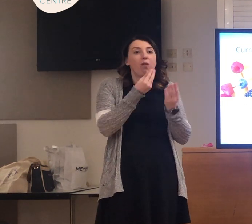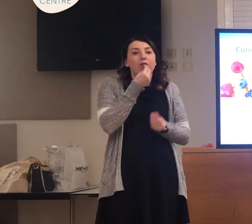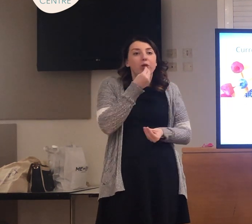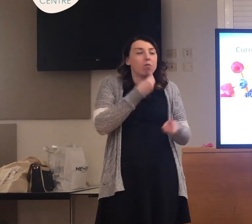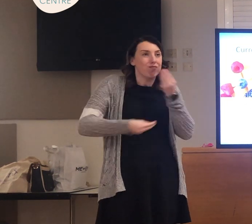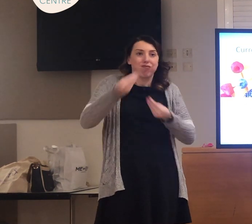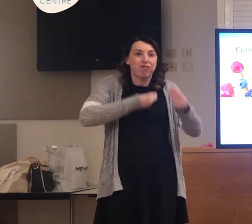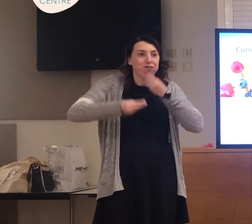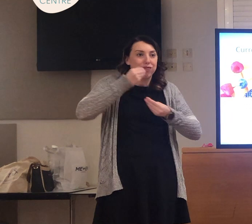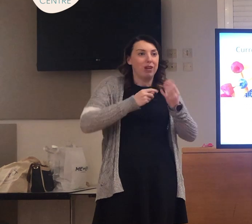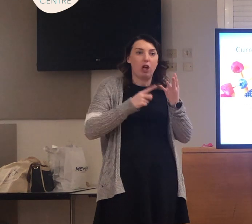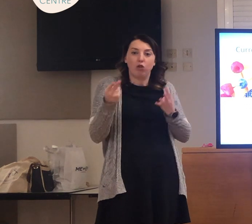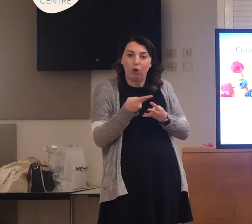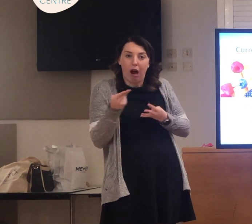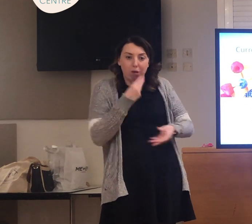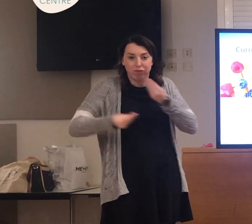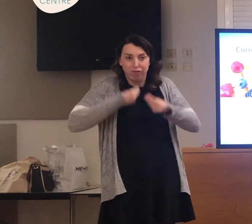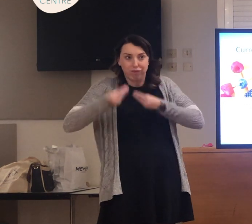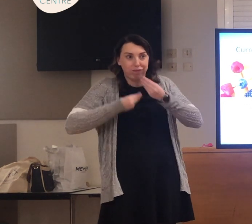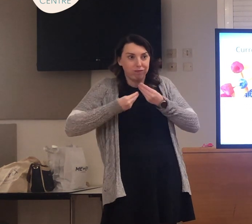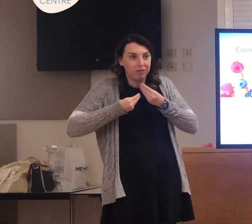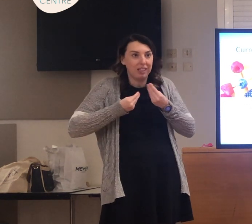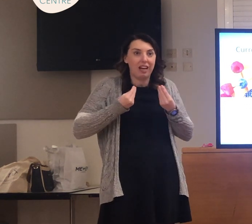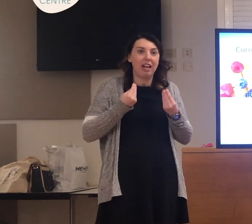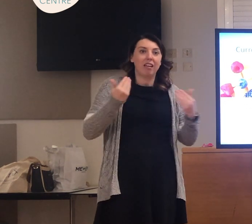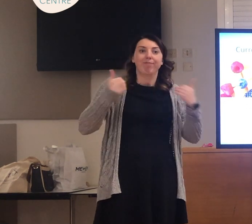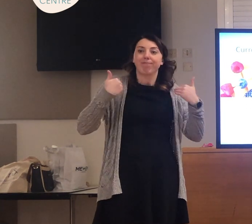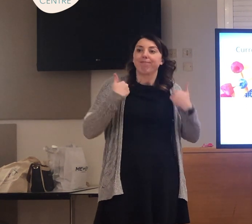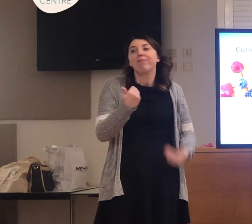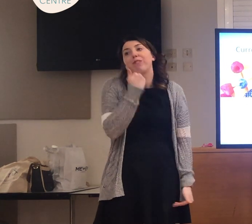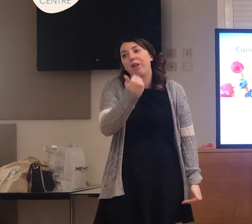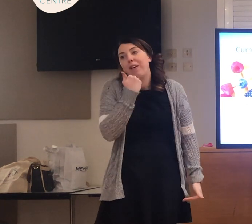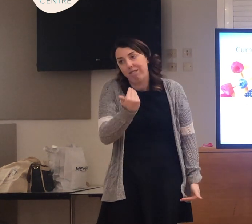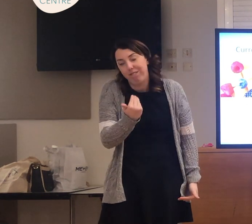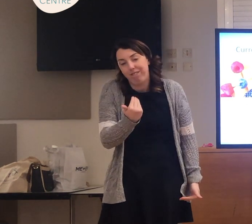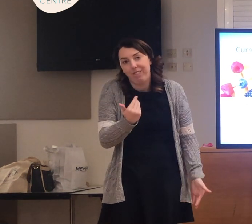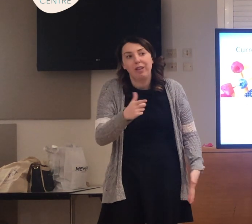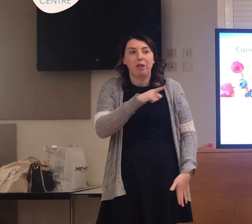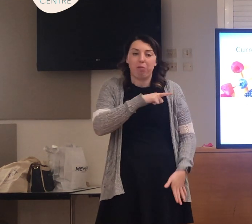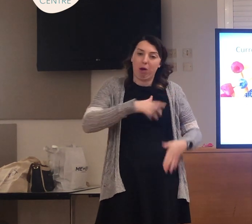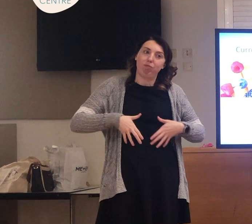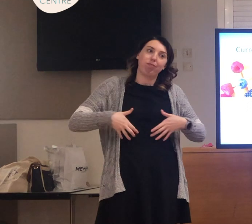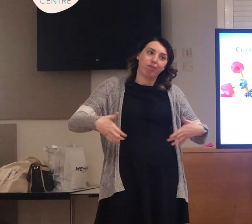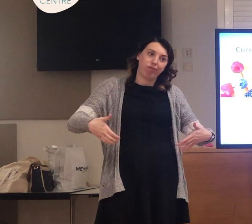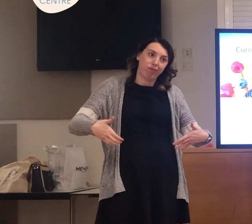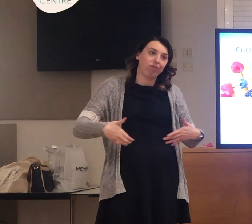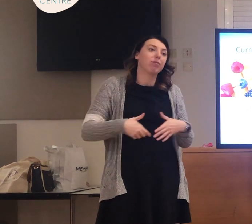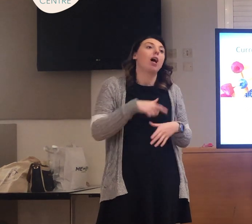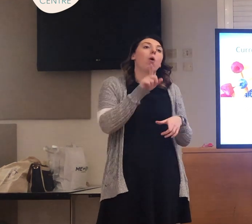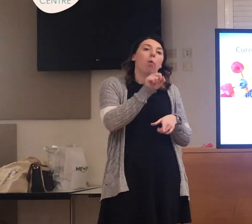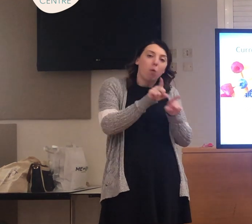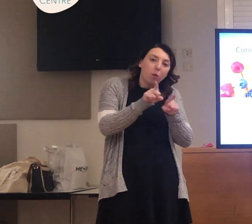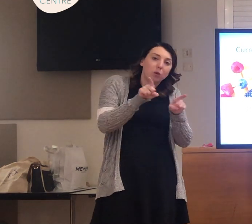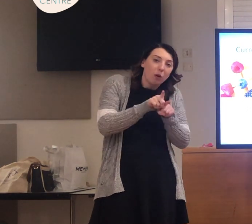We eat too much sugar, and we don't move enough. I would also add to that,